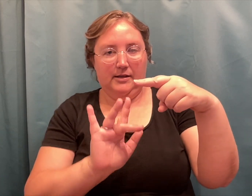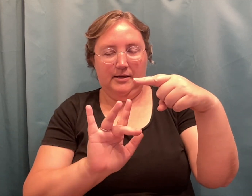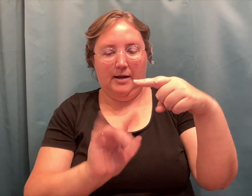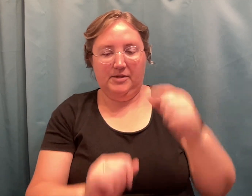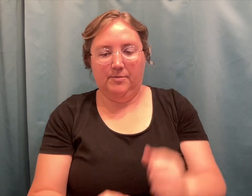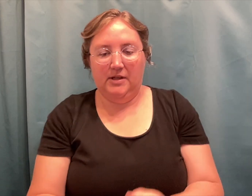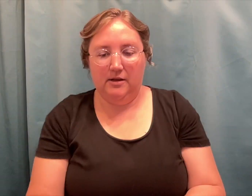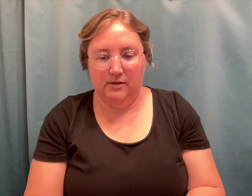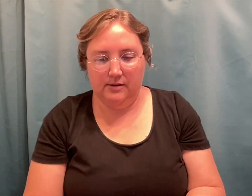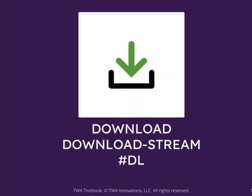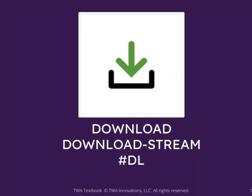tap something else.